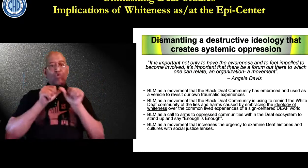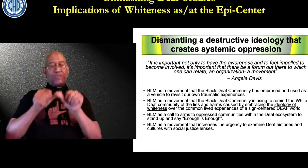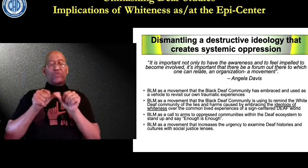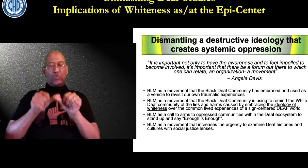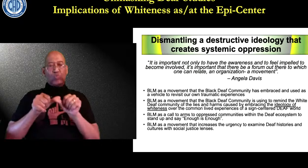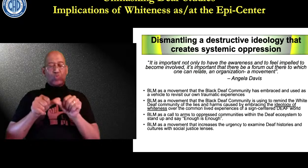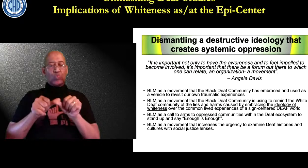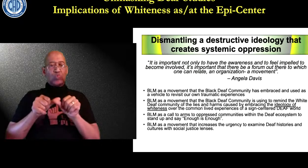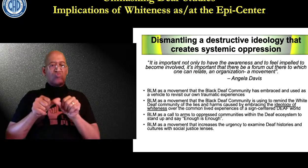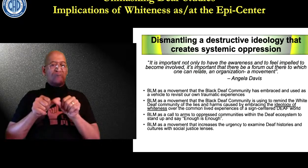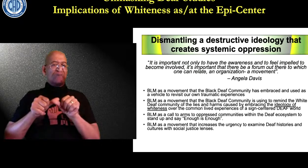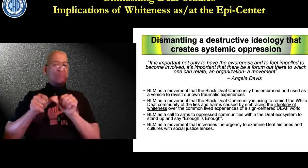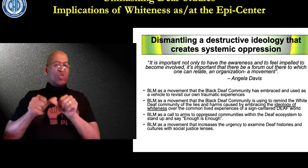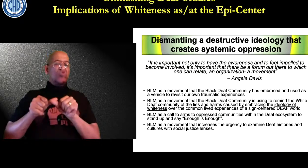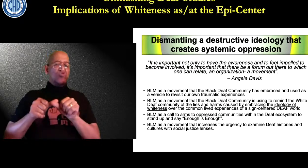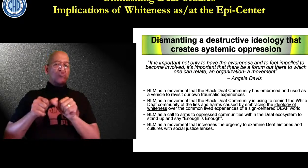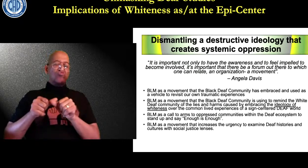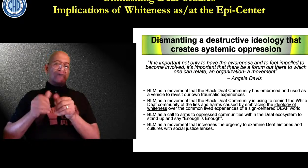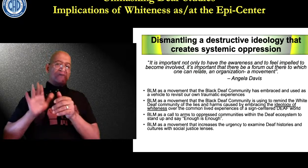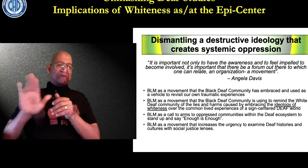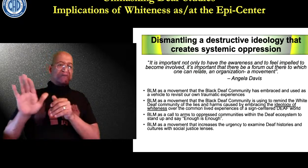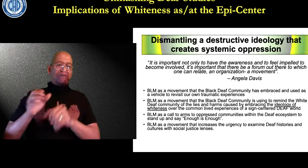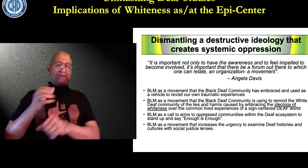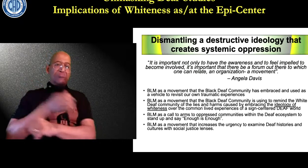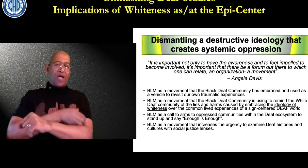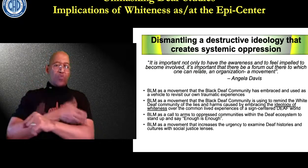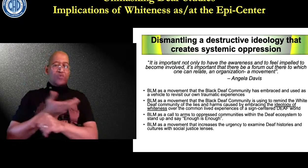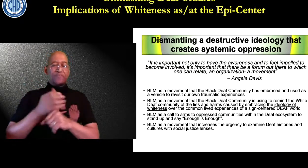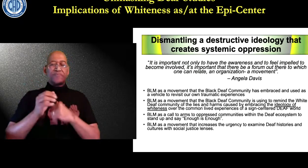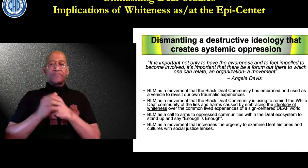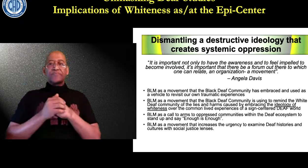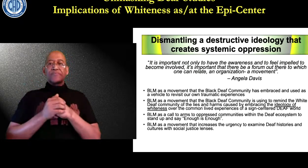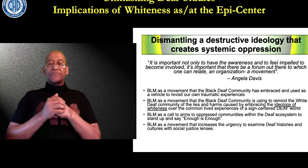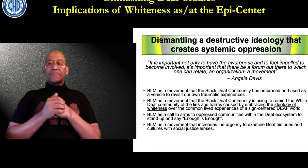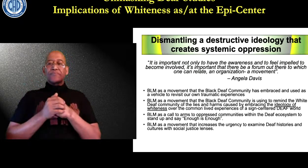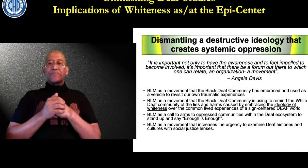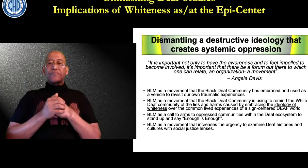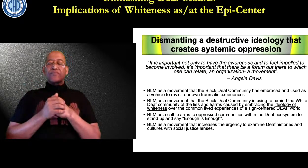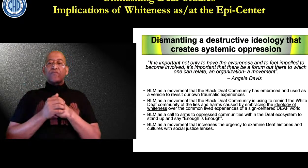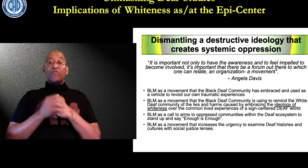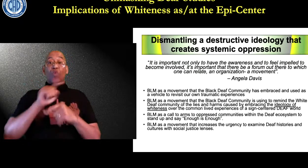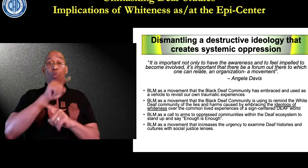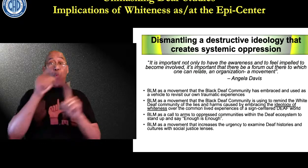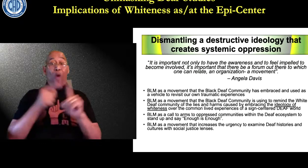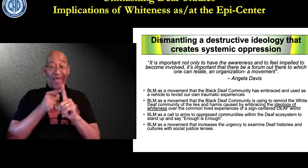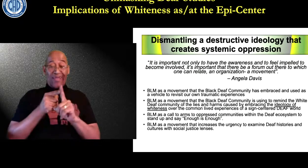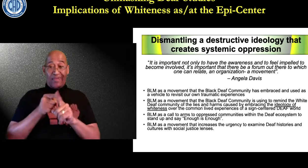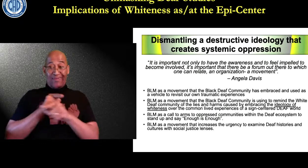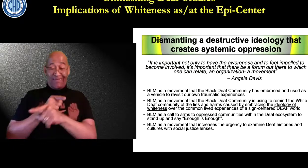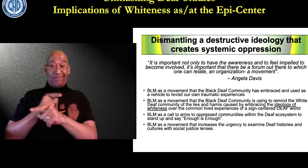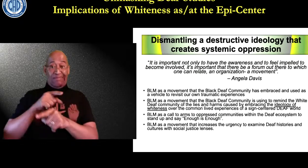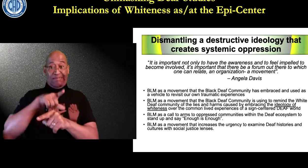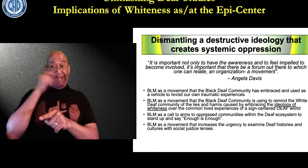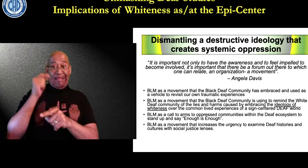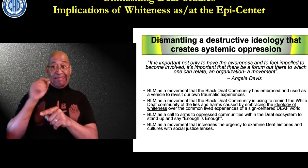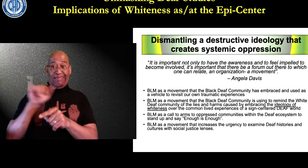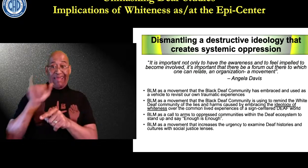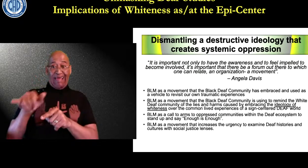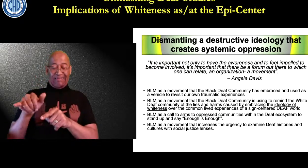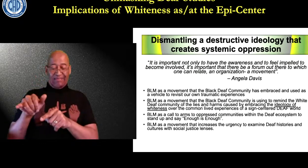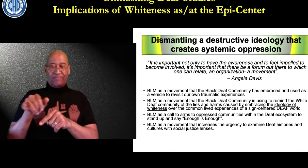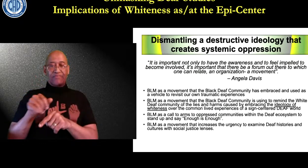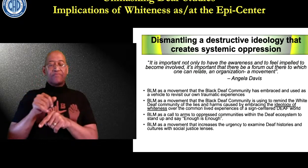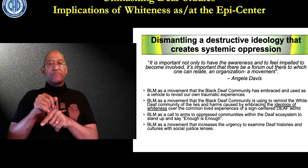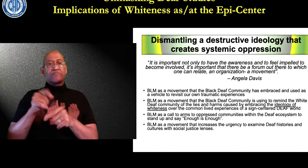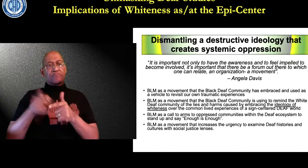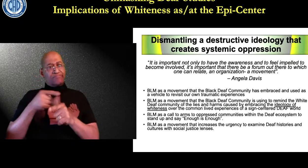to protect the colonization. And so they continue with their power.